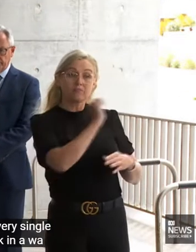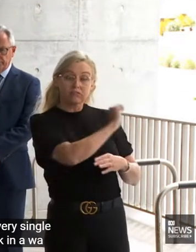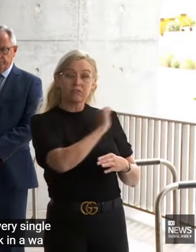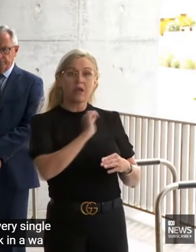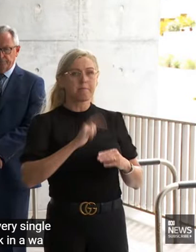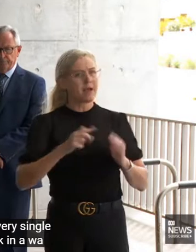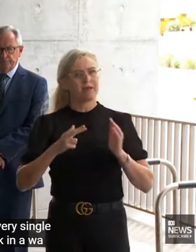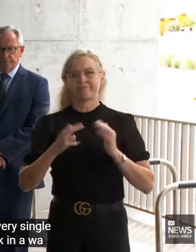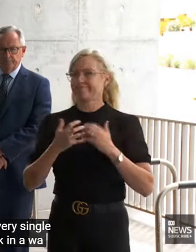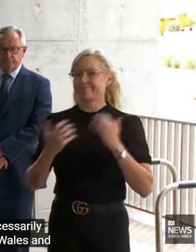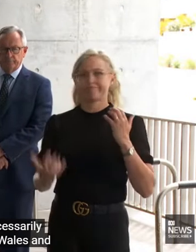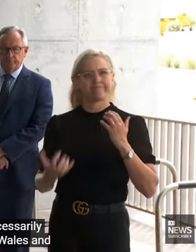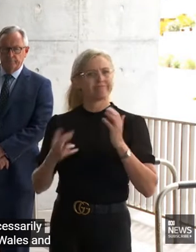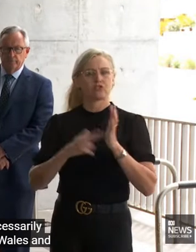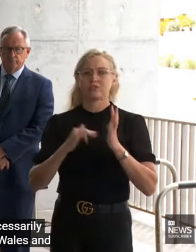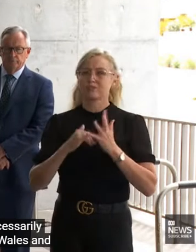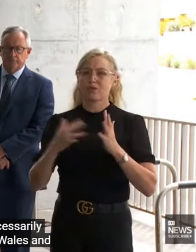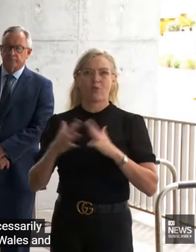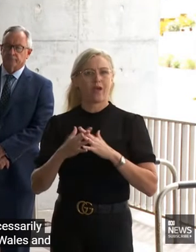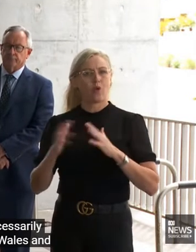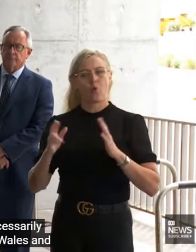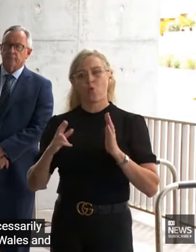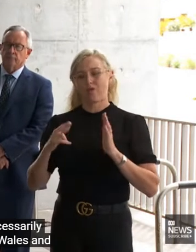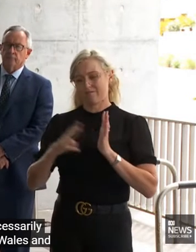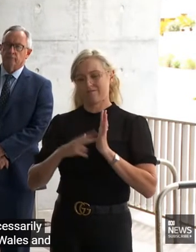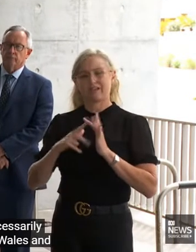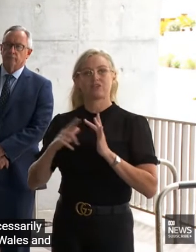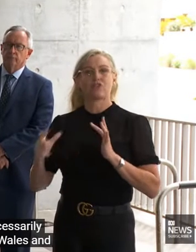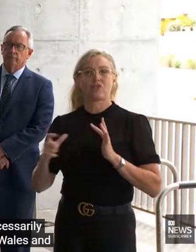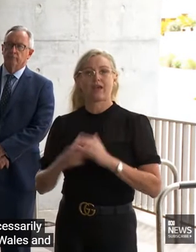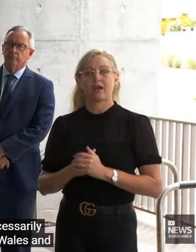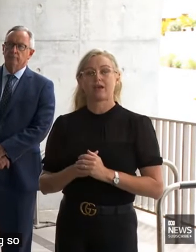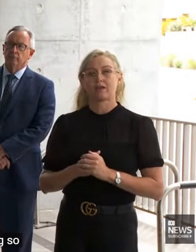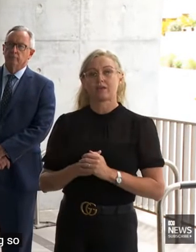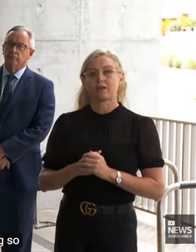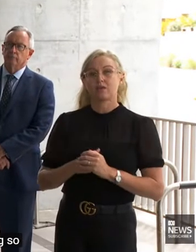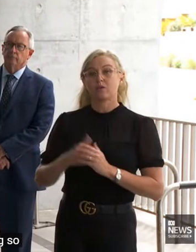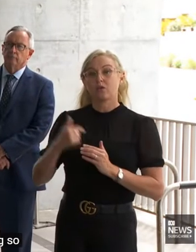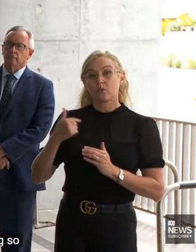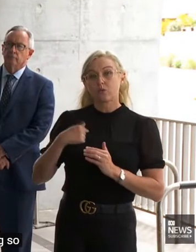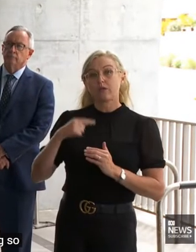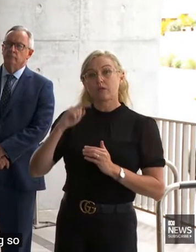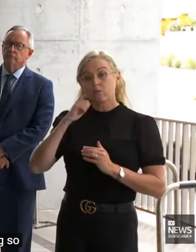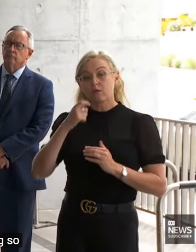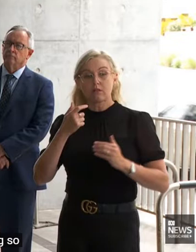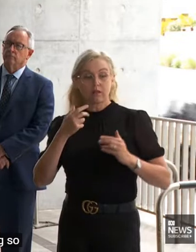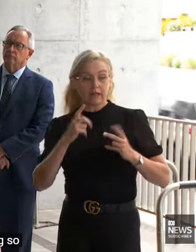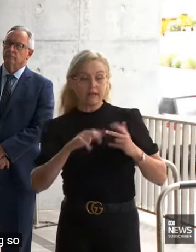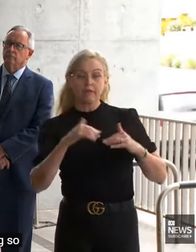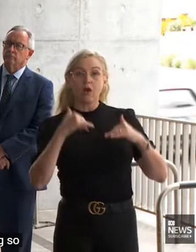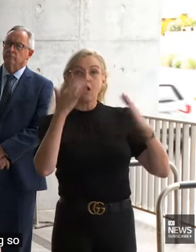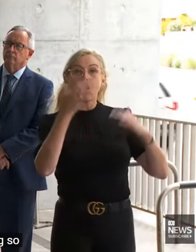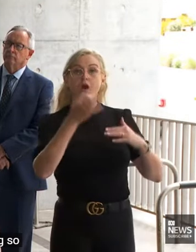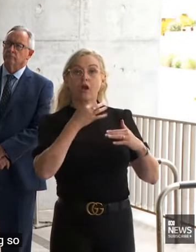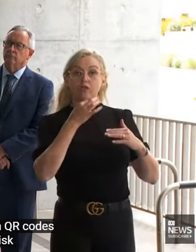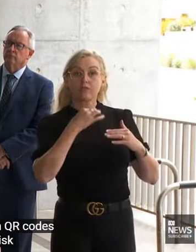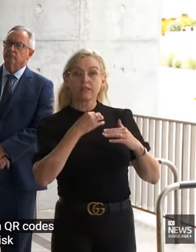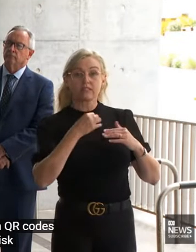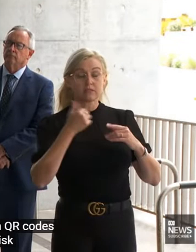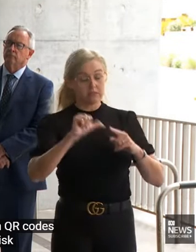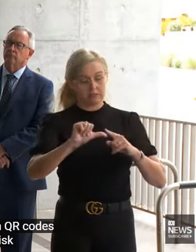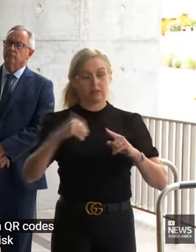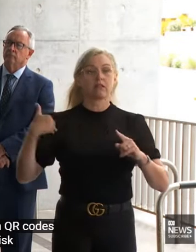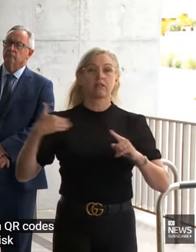in a New South Wales and Victorian setting. So whilst we will maintain QR codes in those high-risk areas, which we've had in place